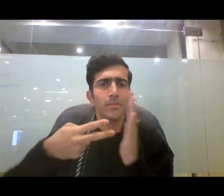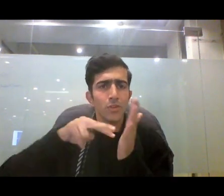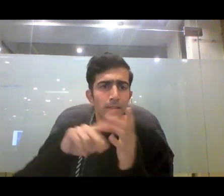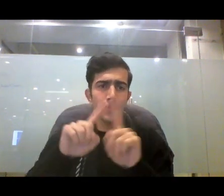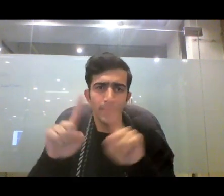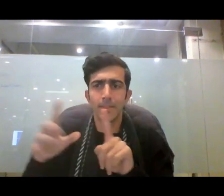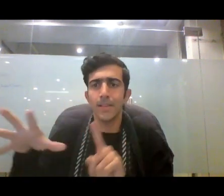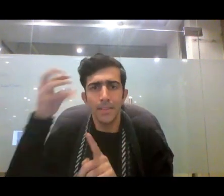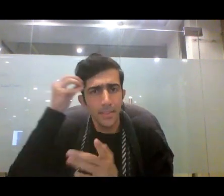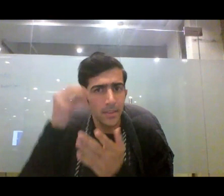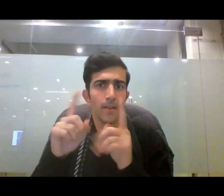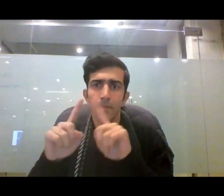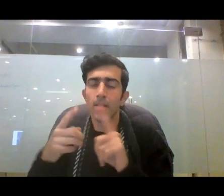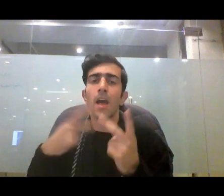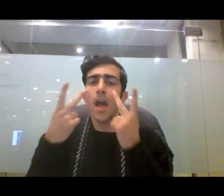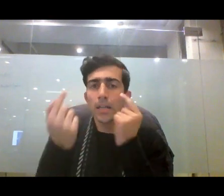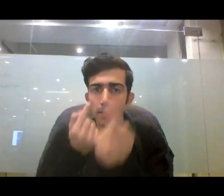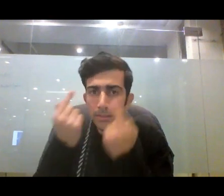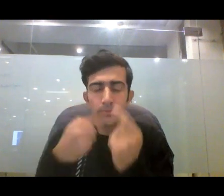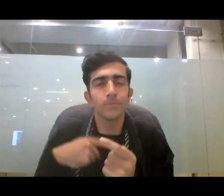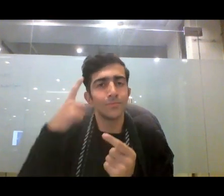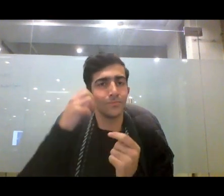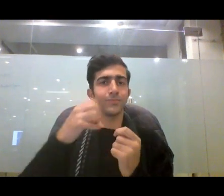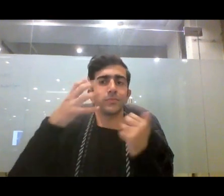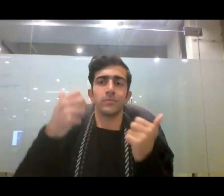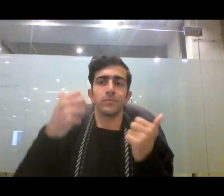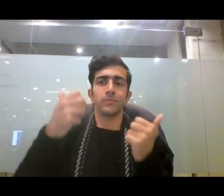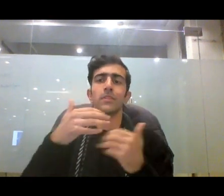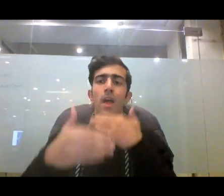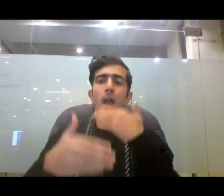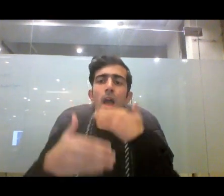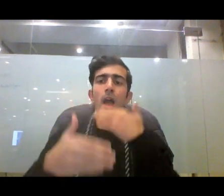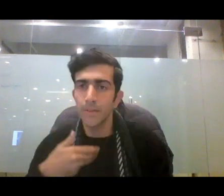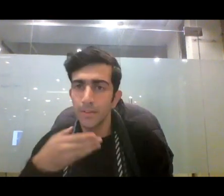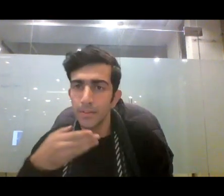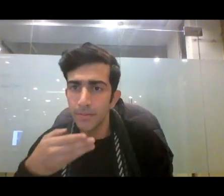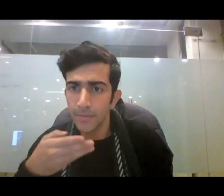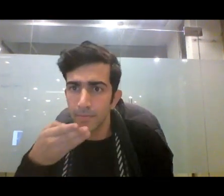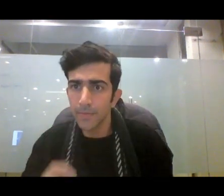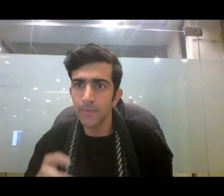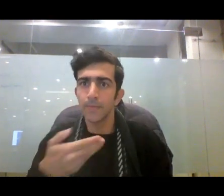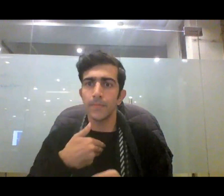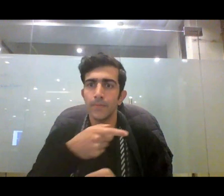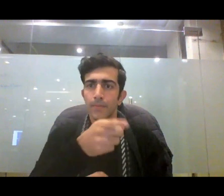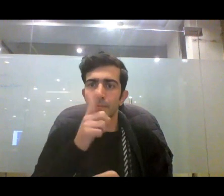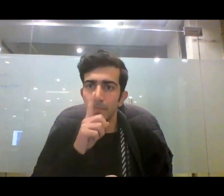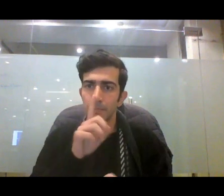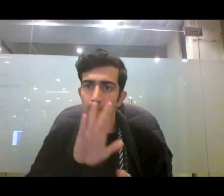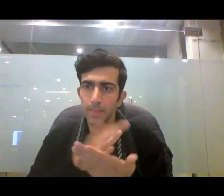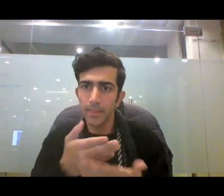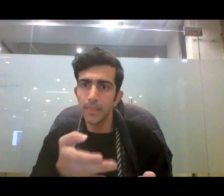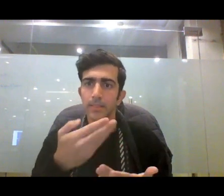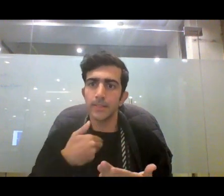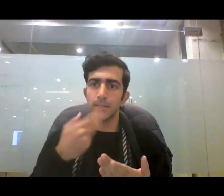language interpreter to make that 6 days even more accessible for me. When I came back, I got the idea